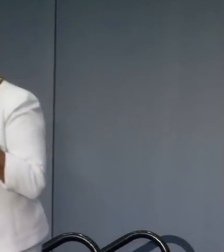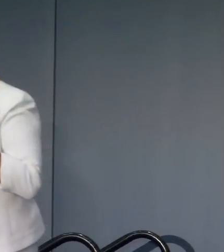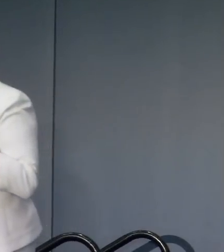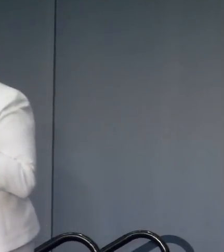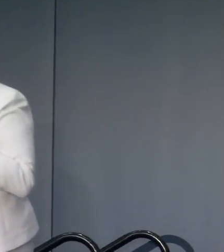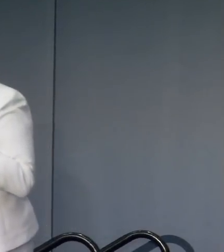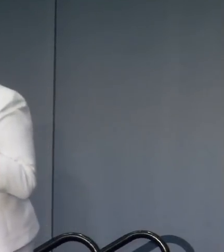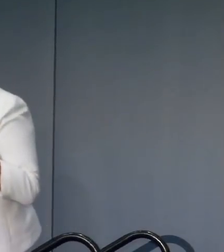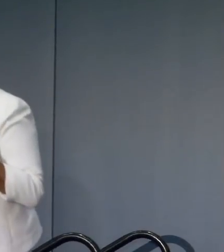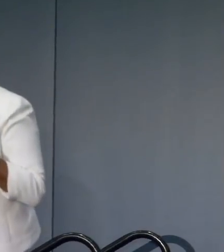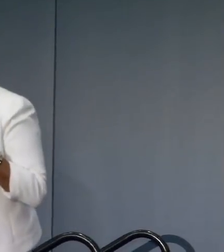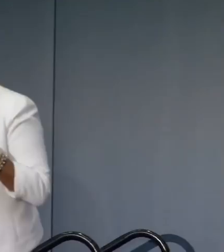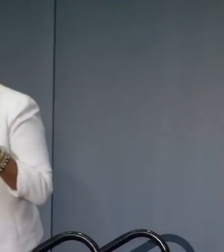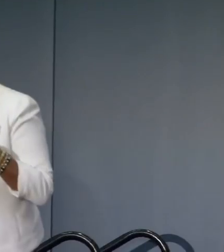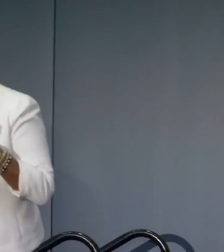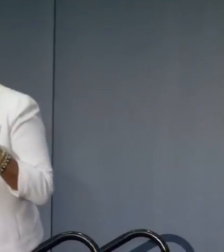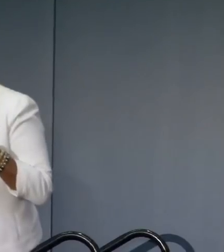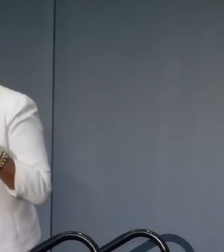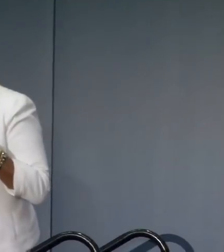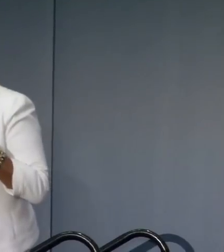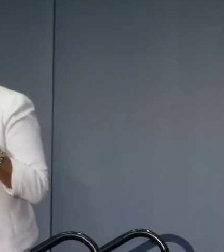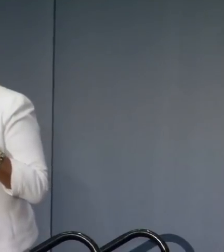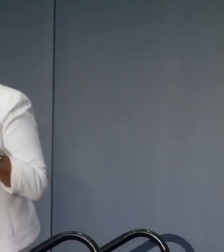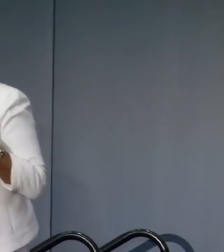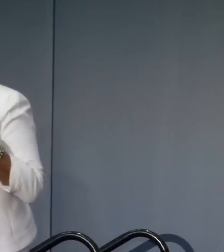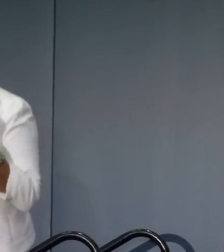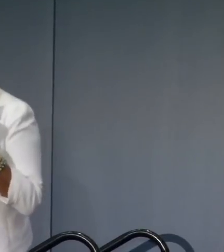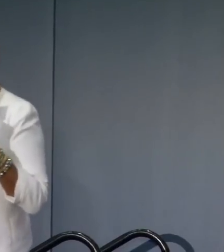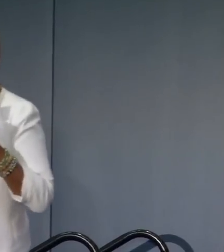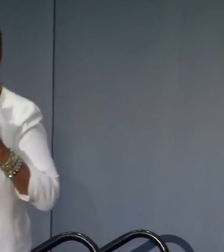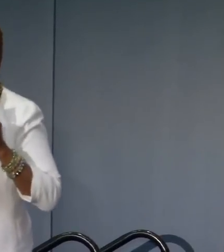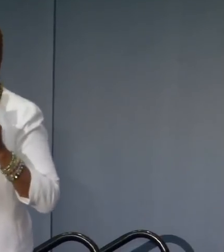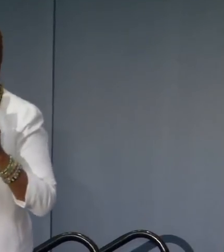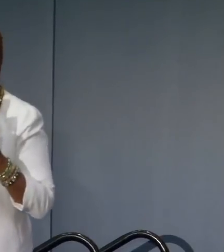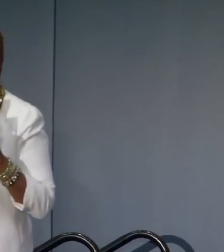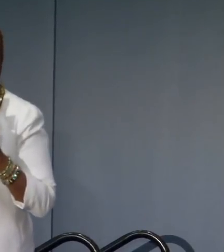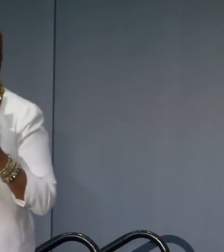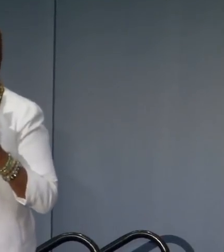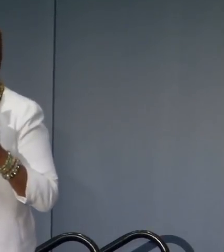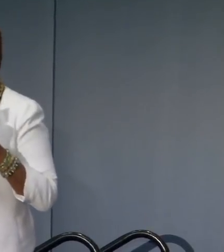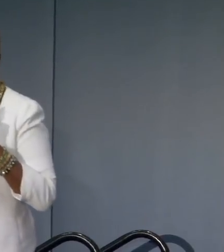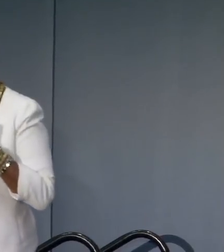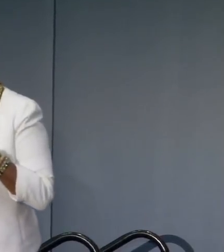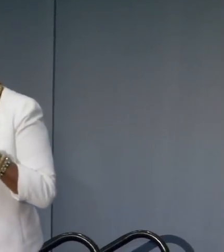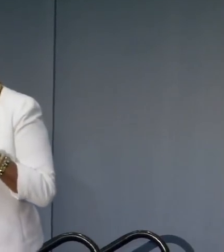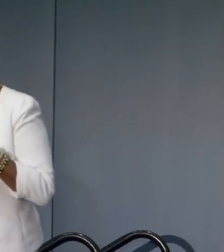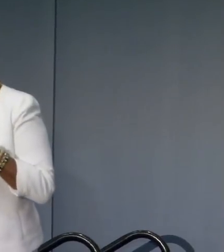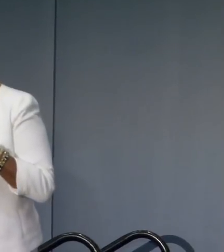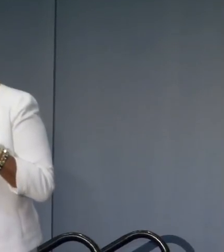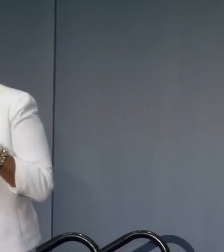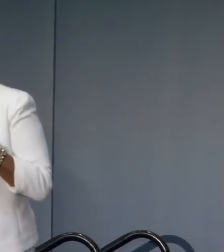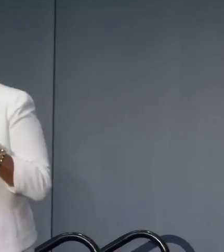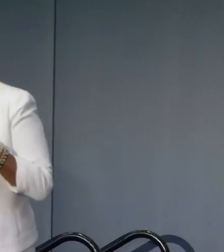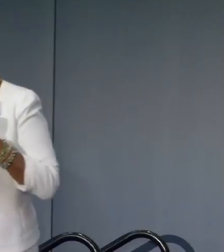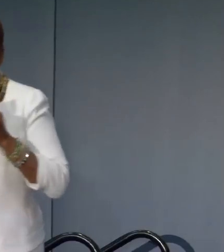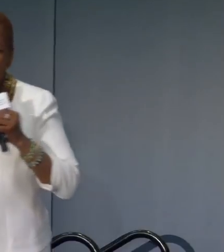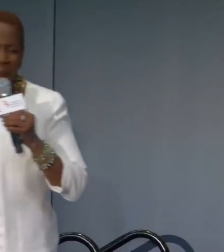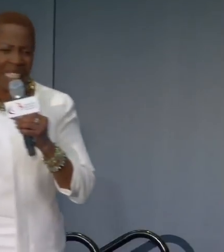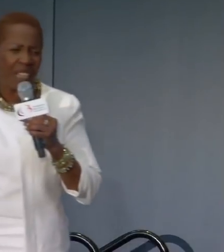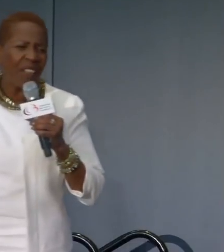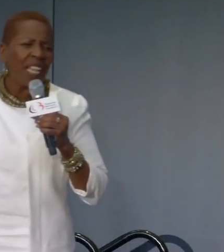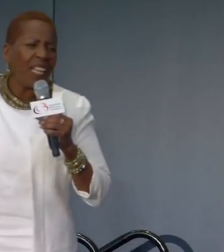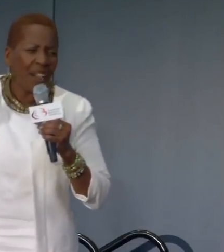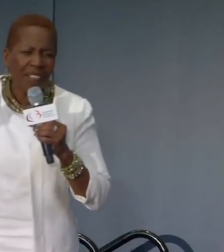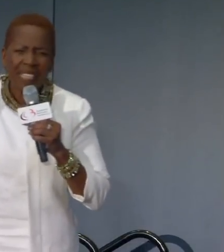teacher. I loved her. And when I thought about it and I sat there and the tears stopped flowing and I thought